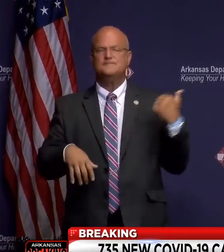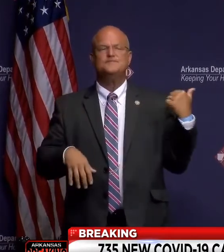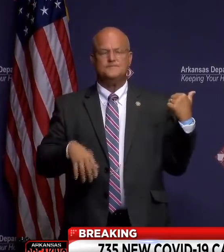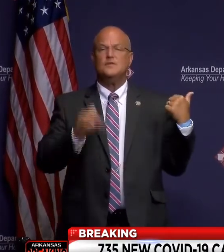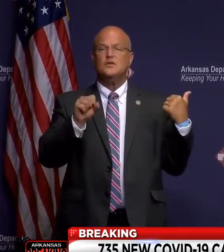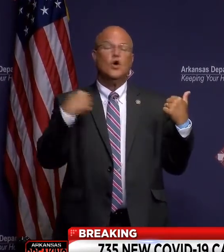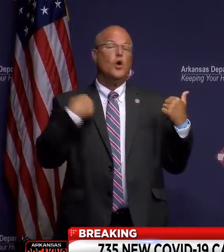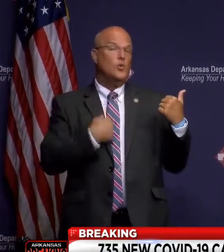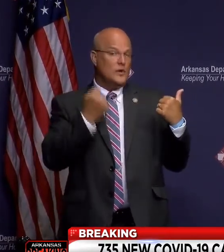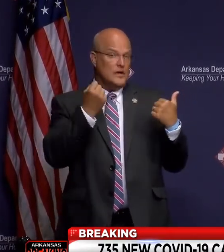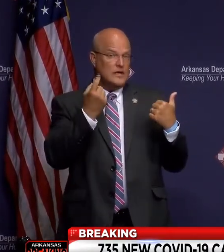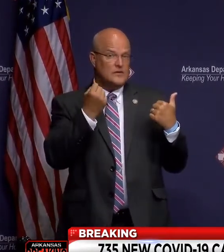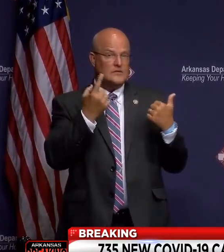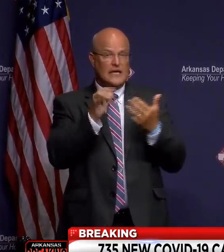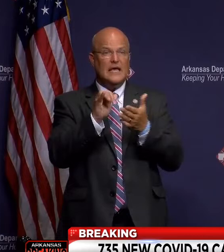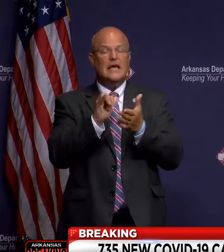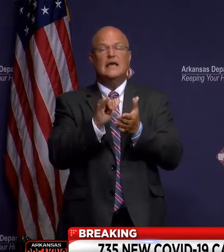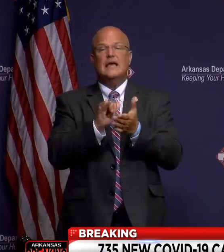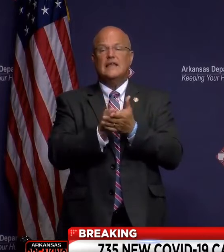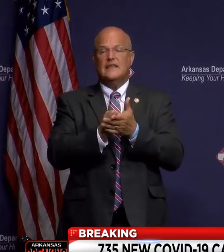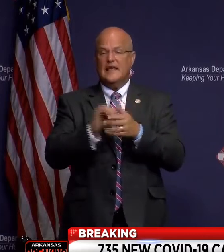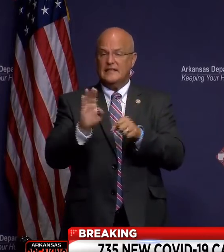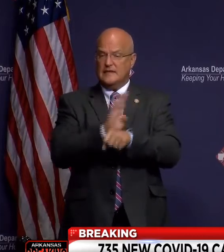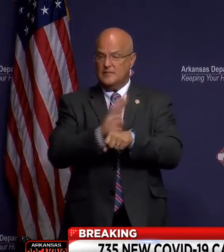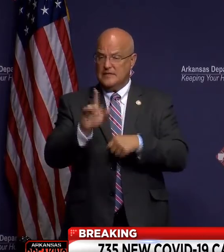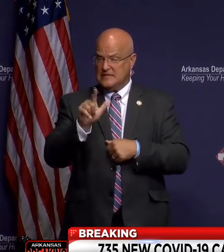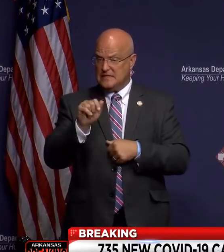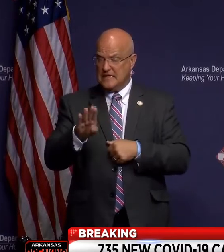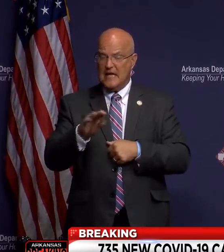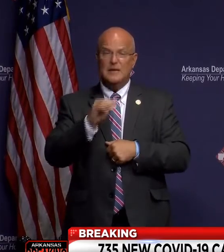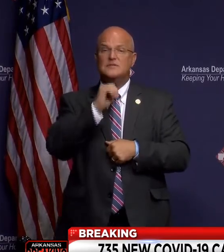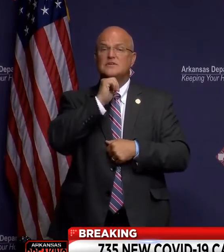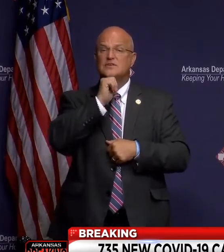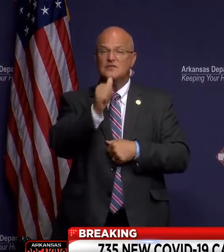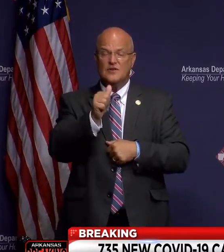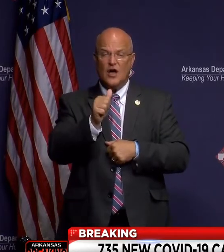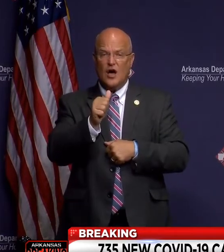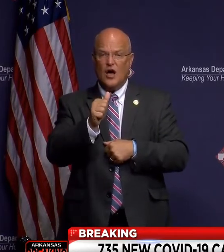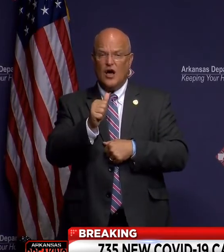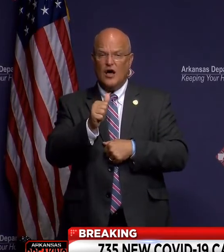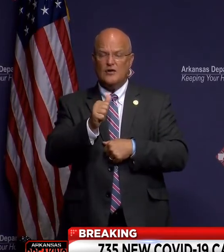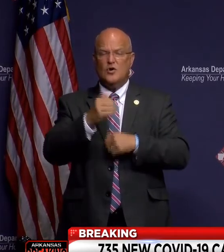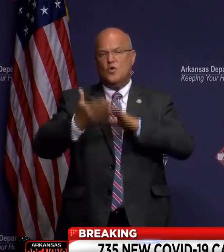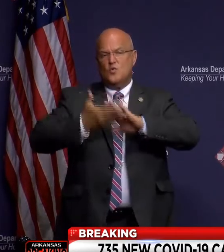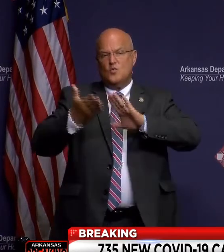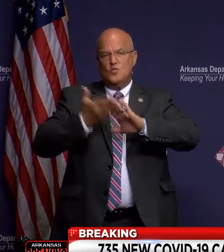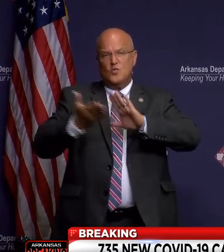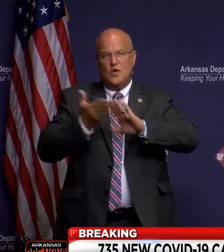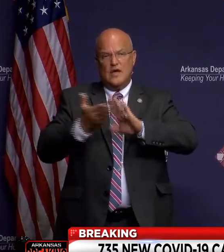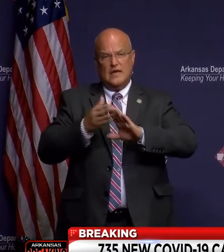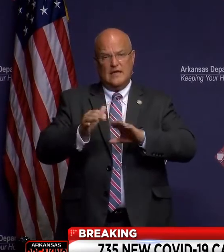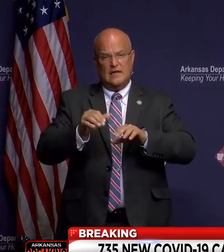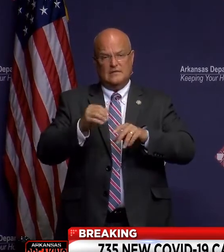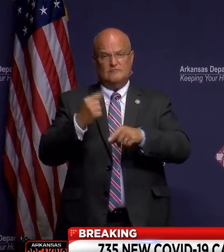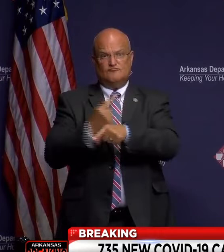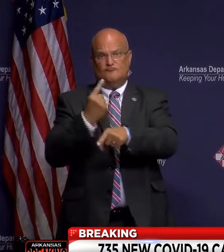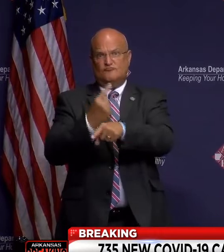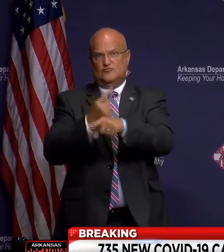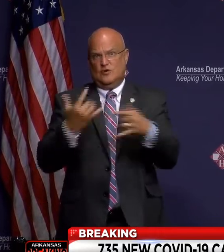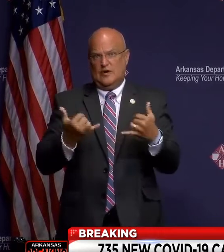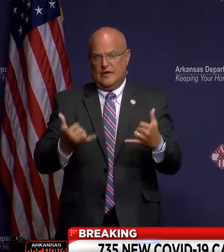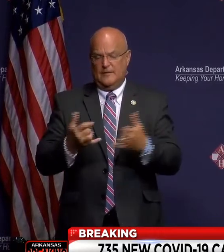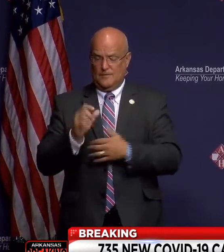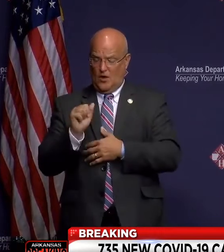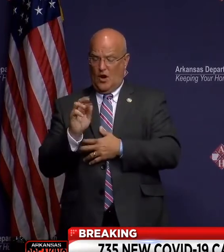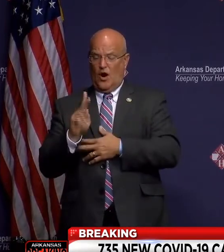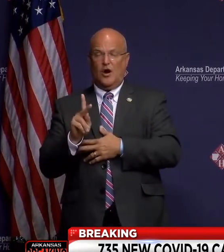So we realize that the commercial labs are not back up to capacity and back where they were before.